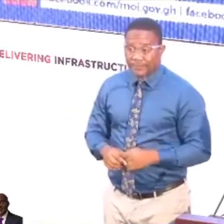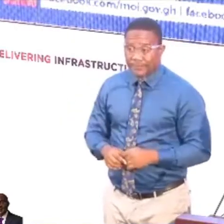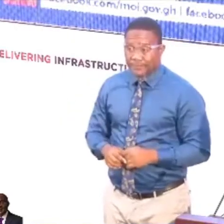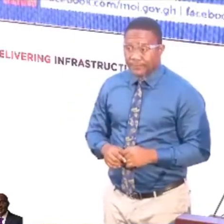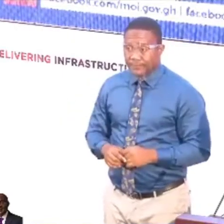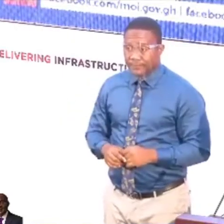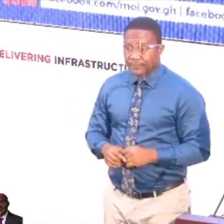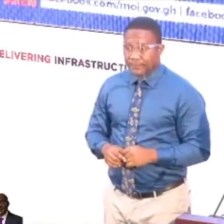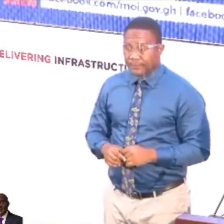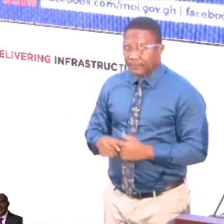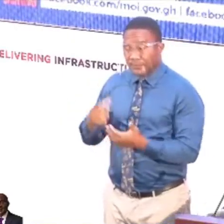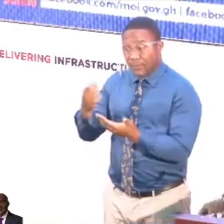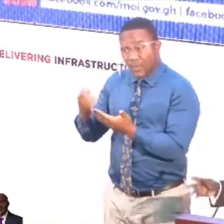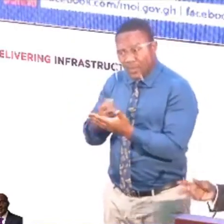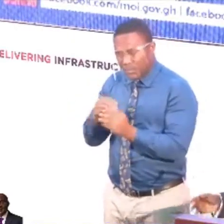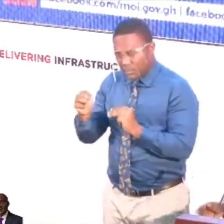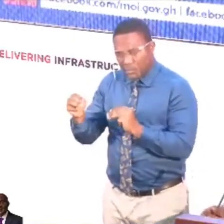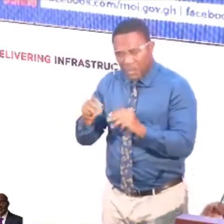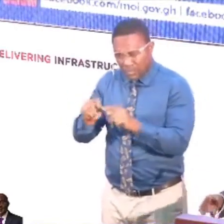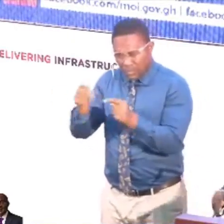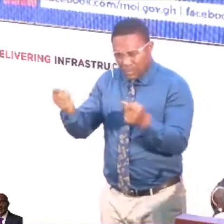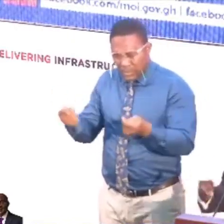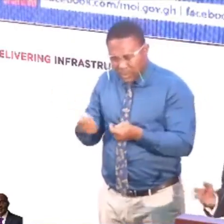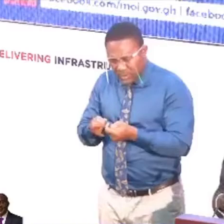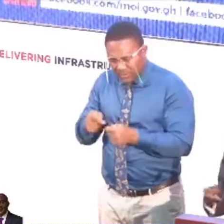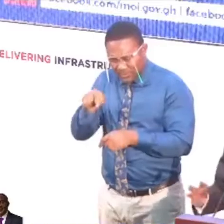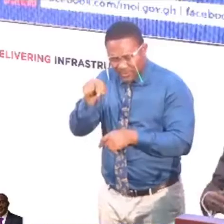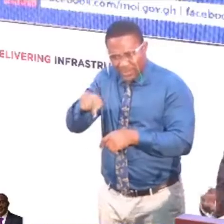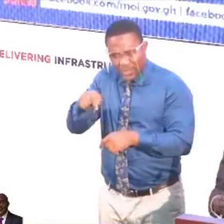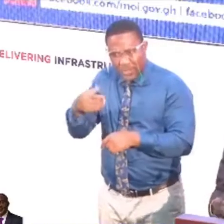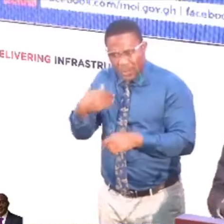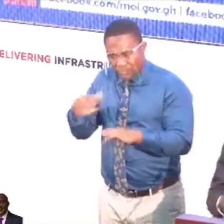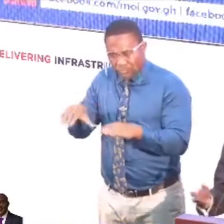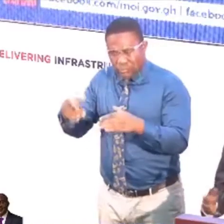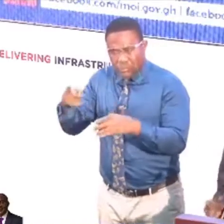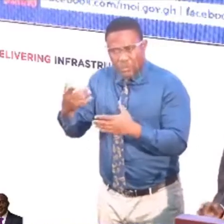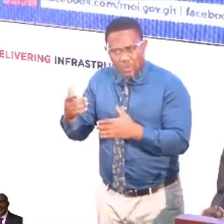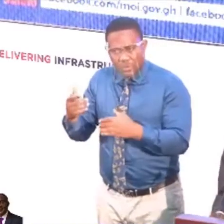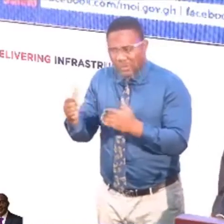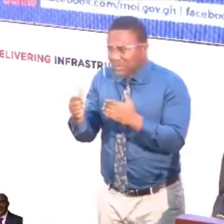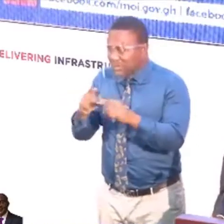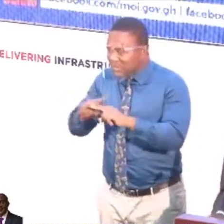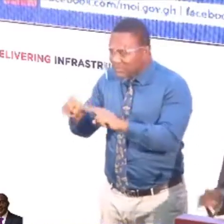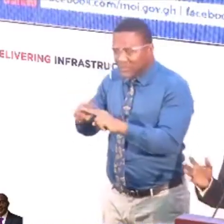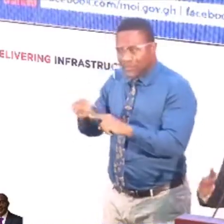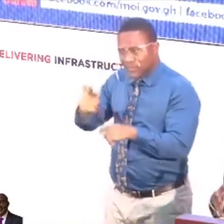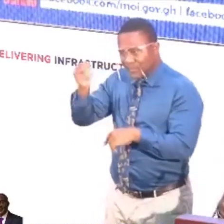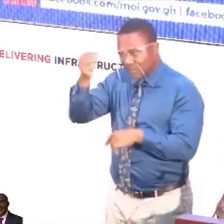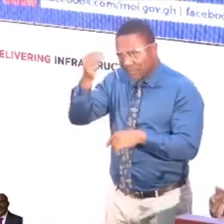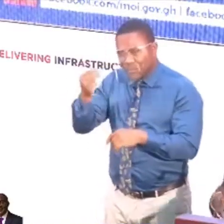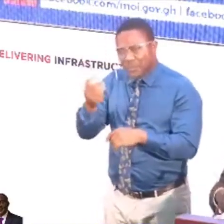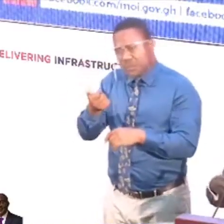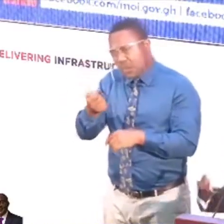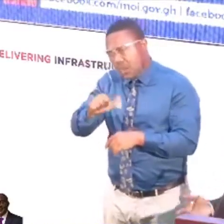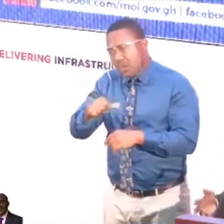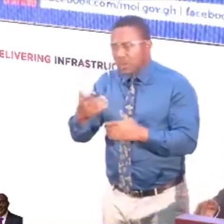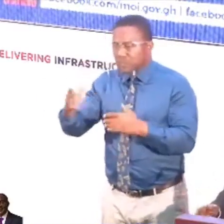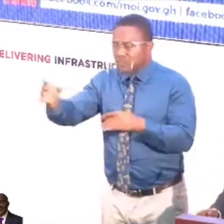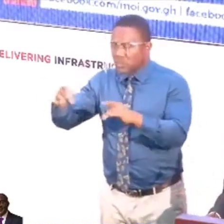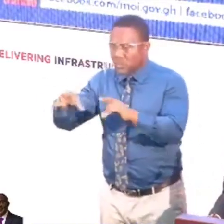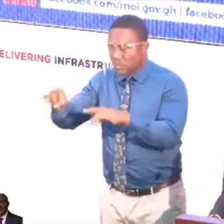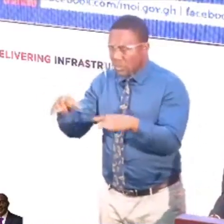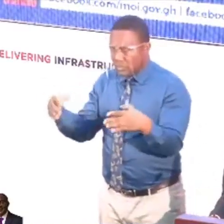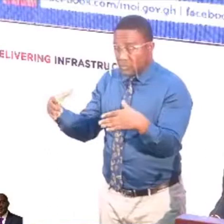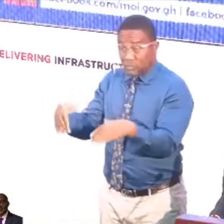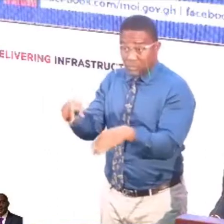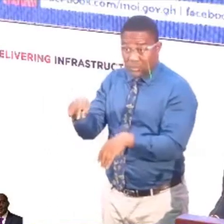The economic management team is made up of all the productive ministries and a few others in this